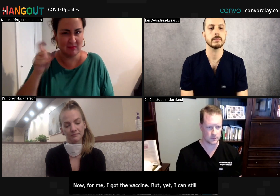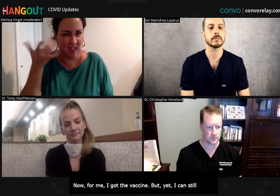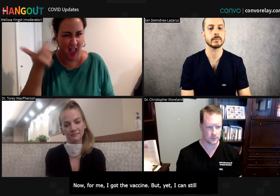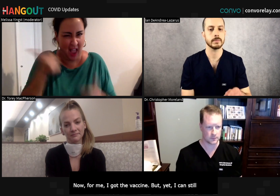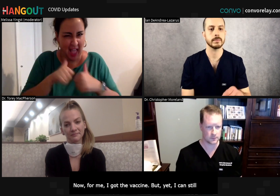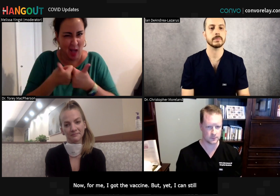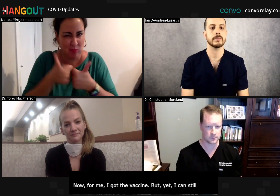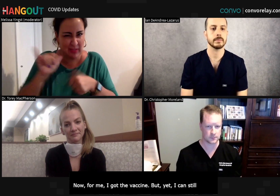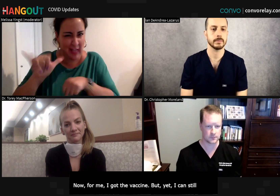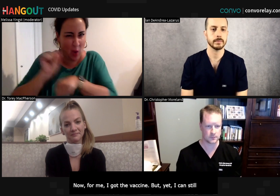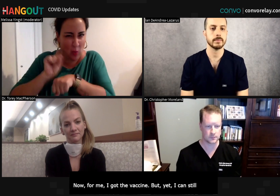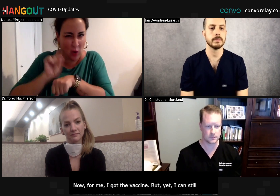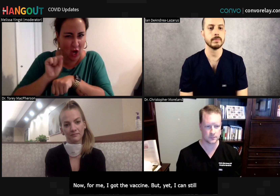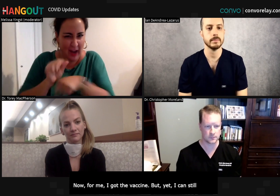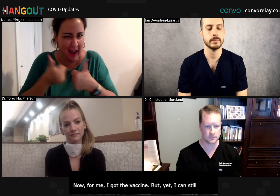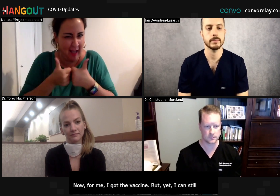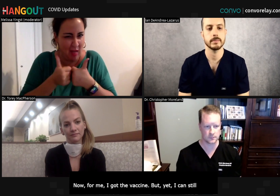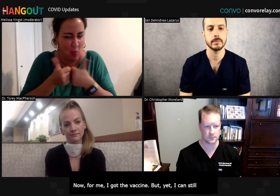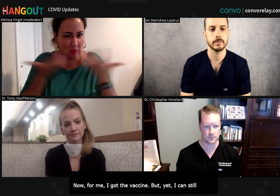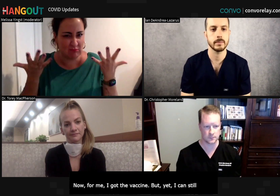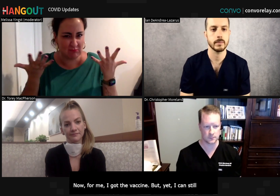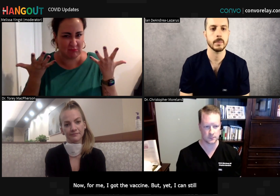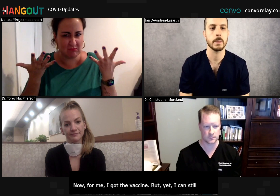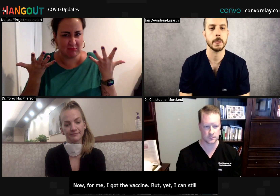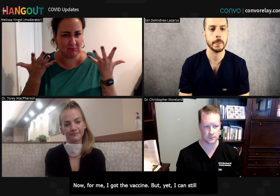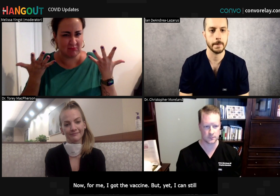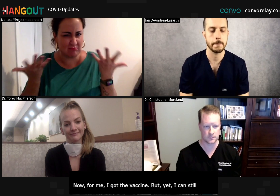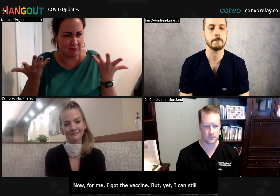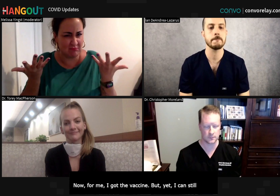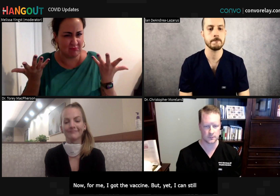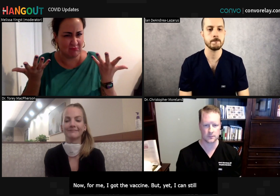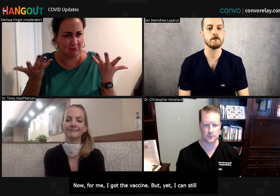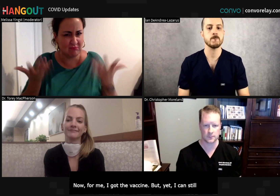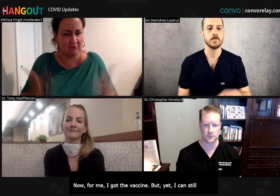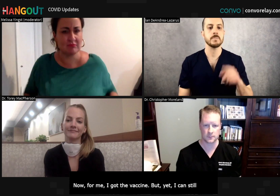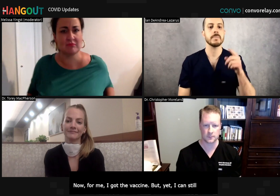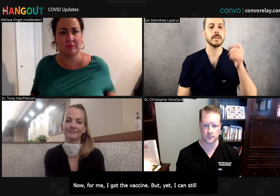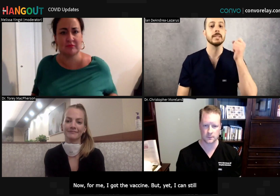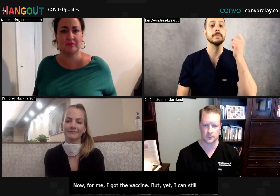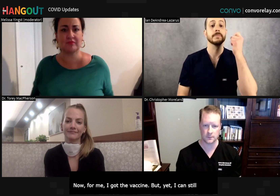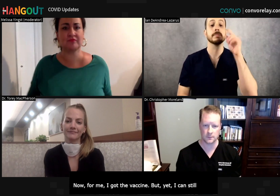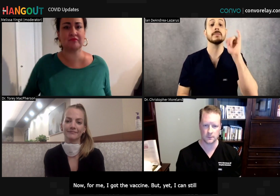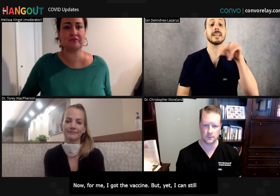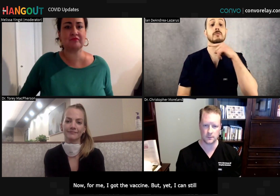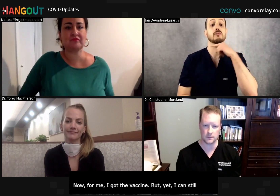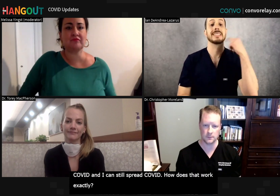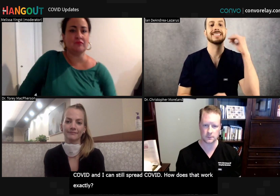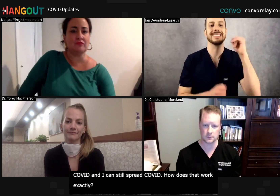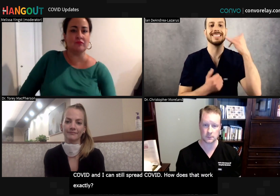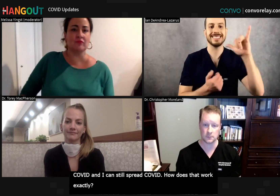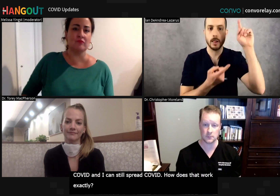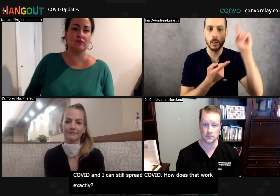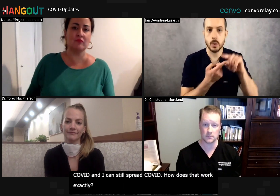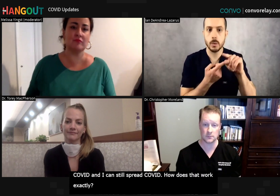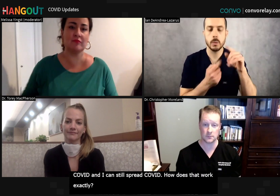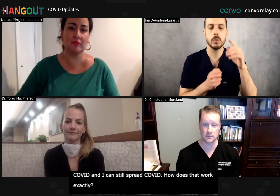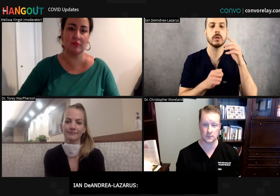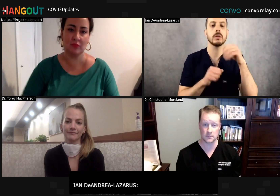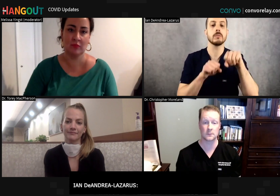and I can still spread COVID. How does that work exactly? Yeah, so the risk is